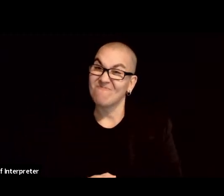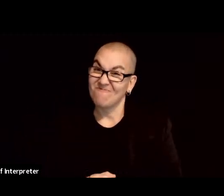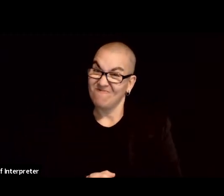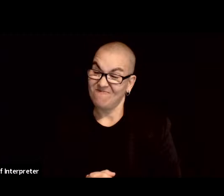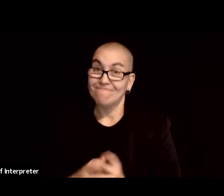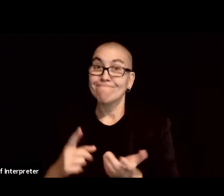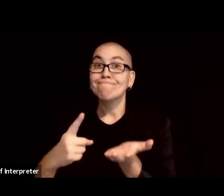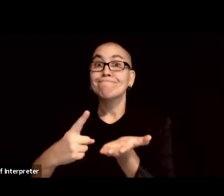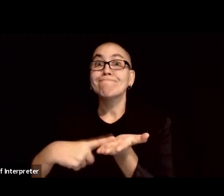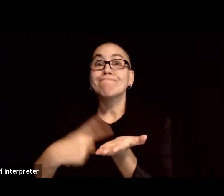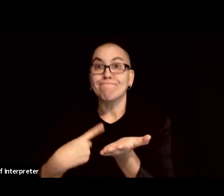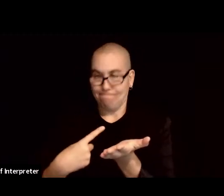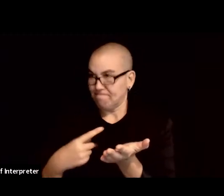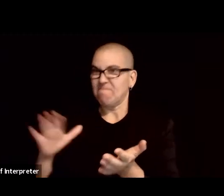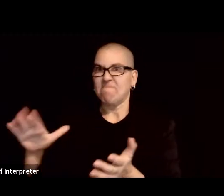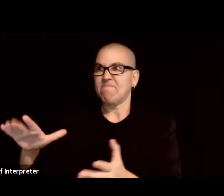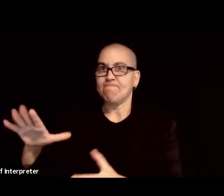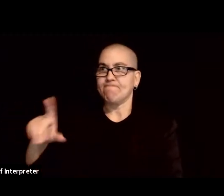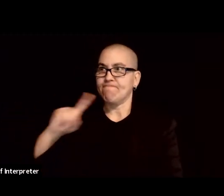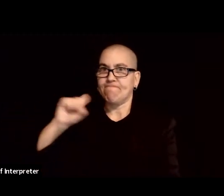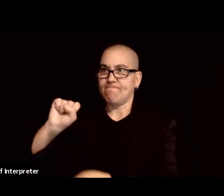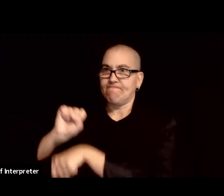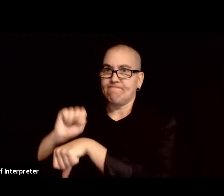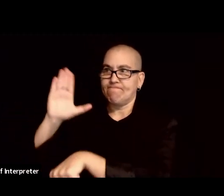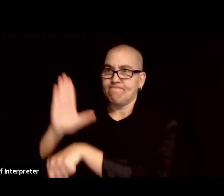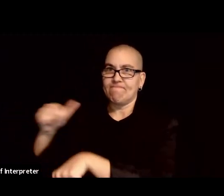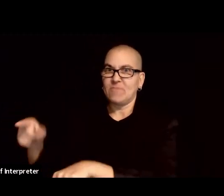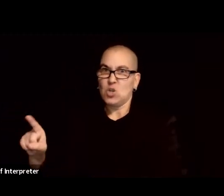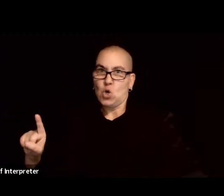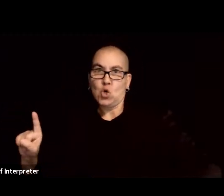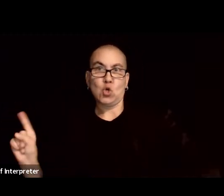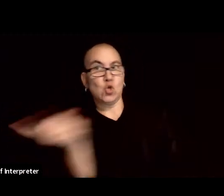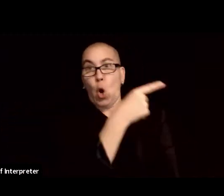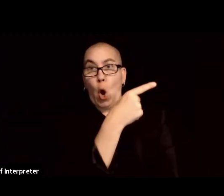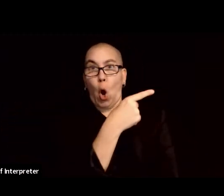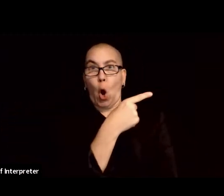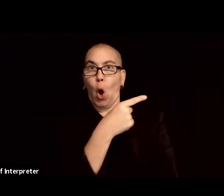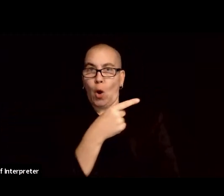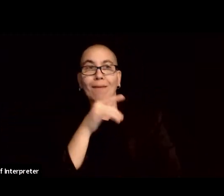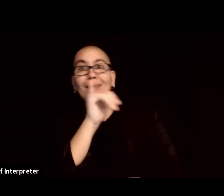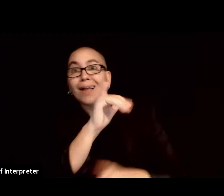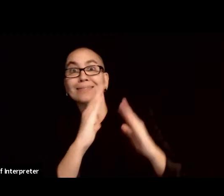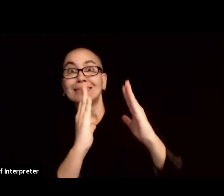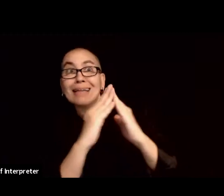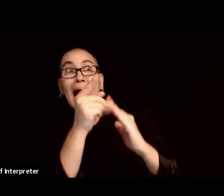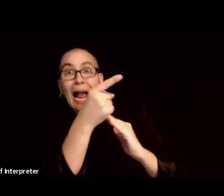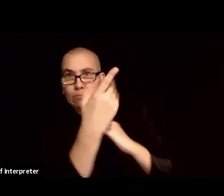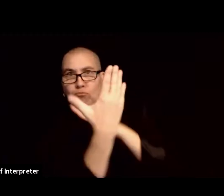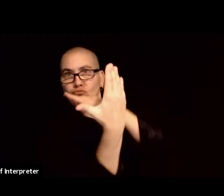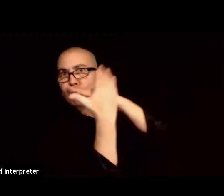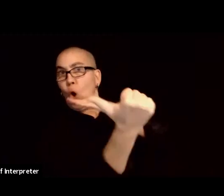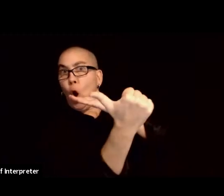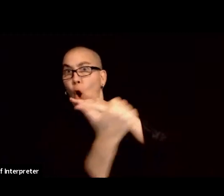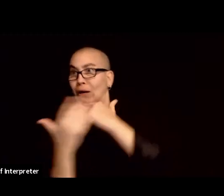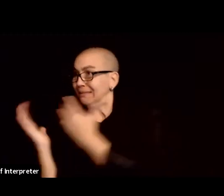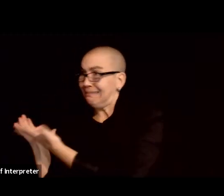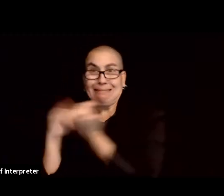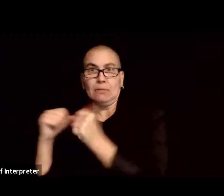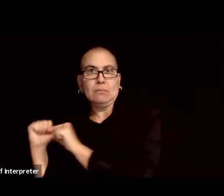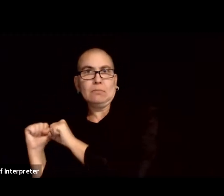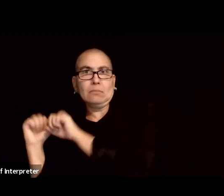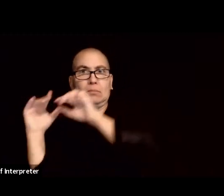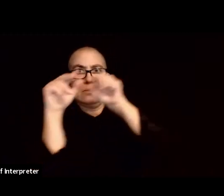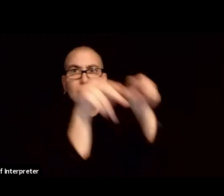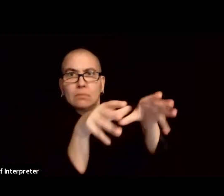aspects of the response to say, we need assistance right now with a particular aspect of our case